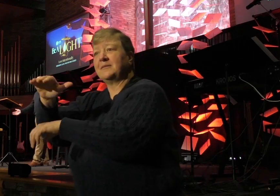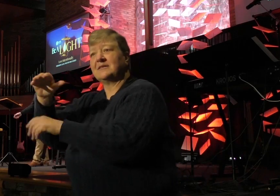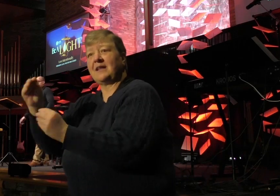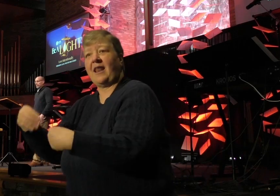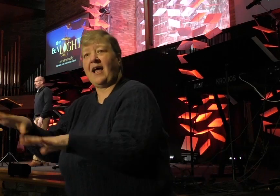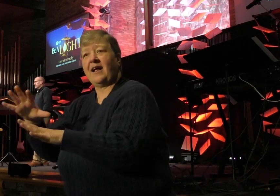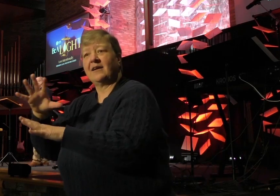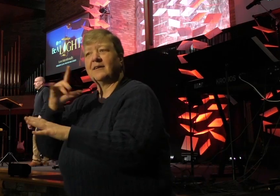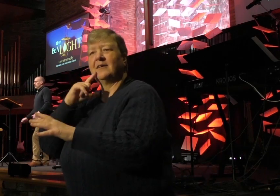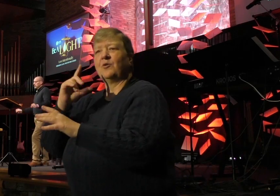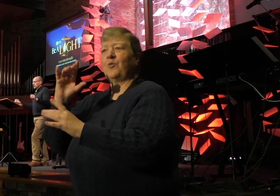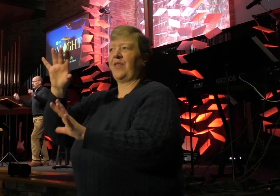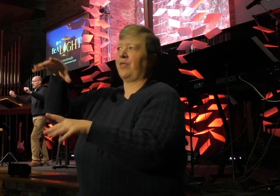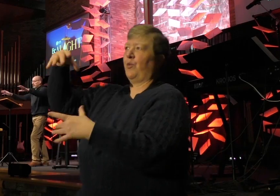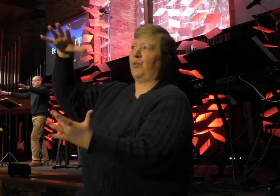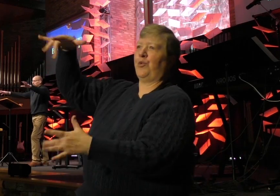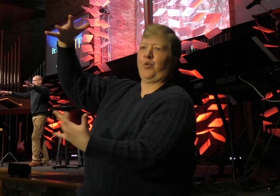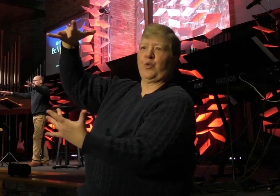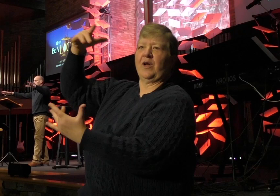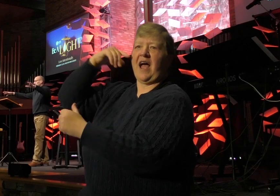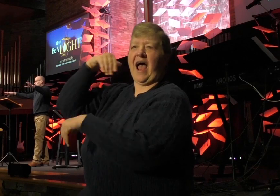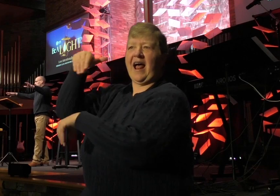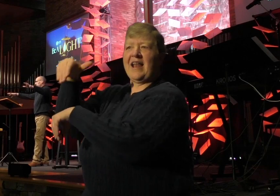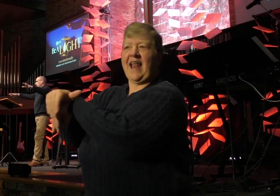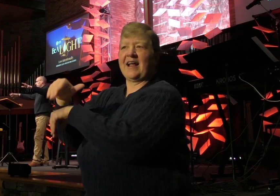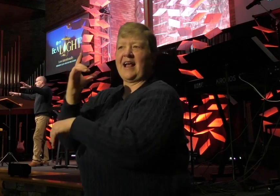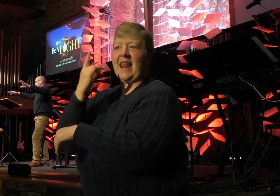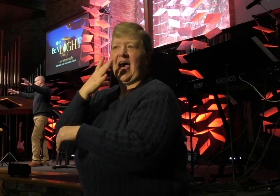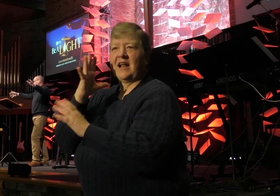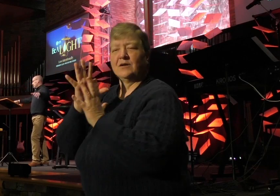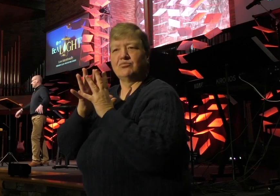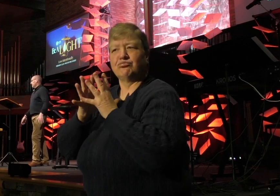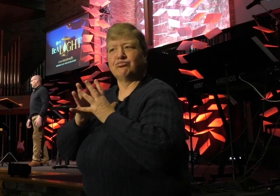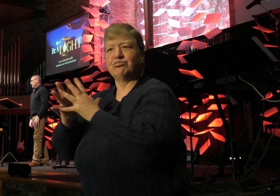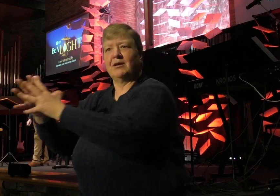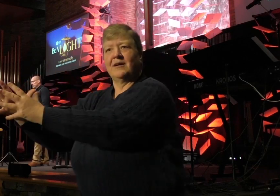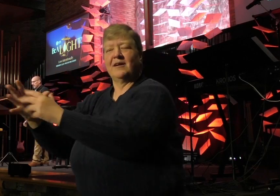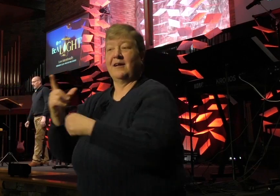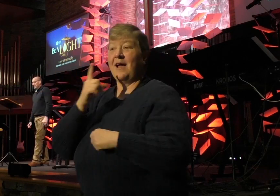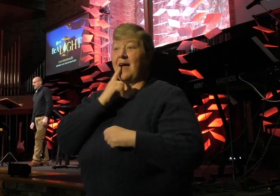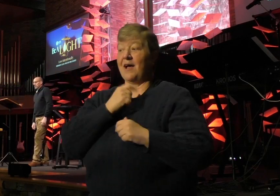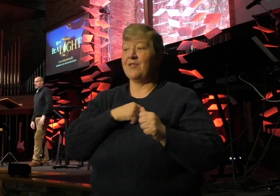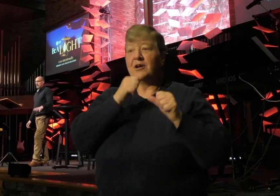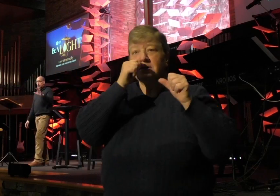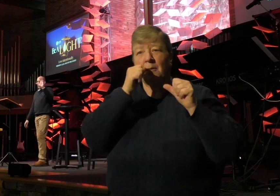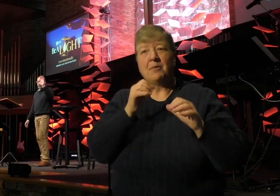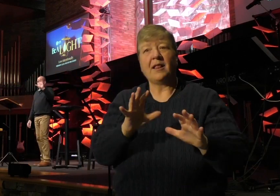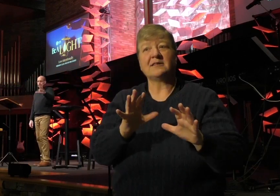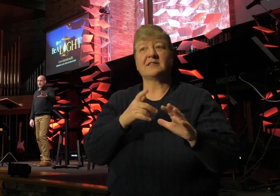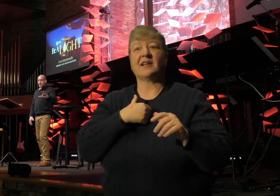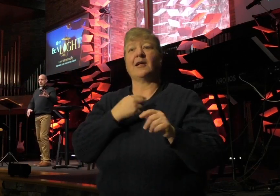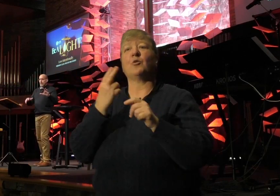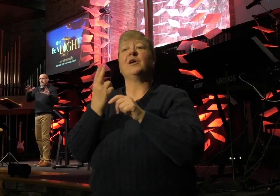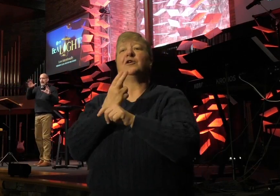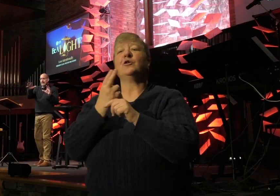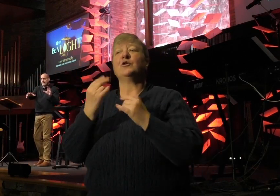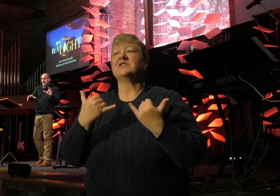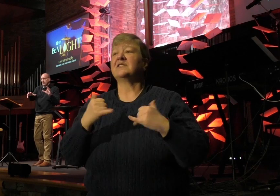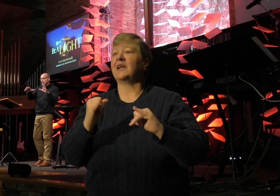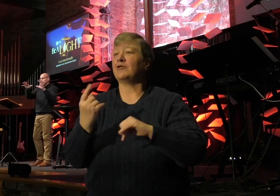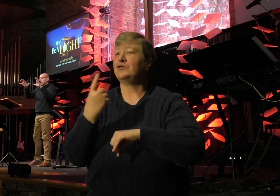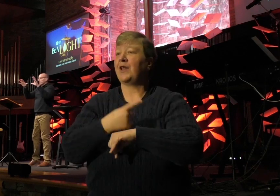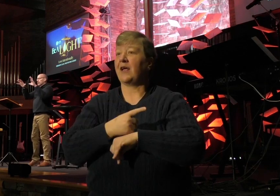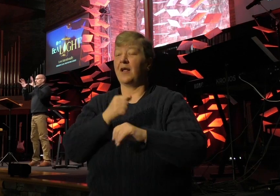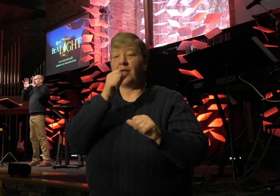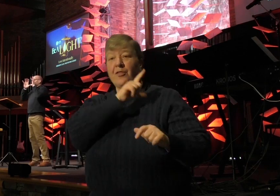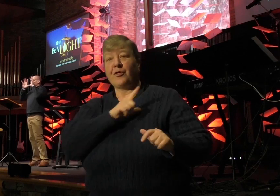the first priest, would speak a blessing of God upon the people that we still use today in the church today. The Lord bless you and